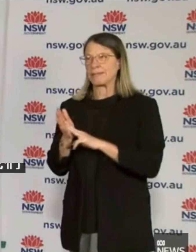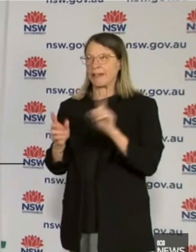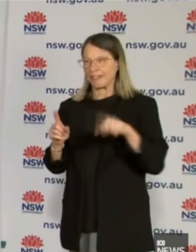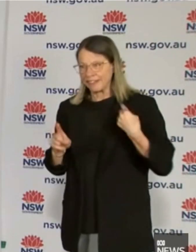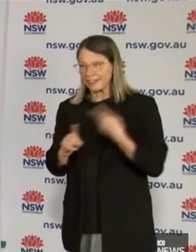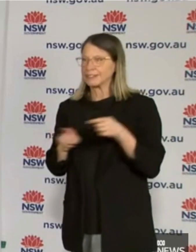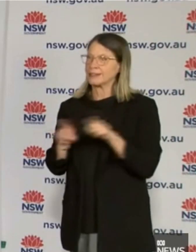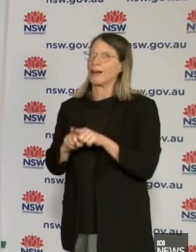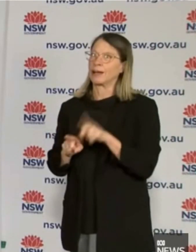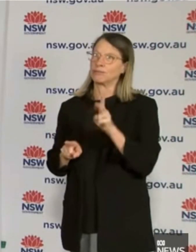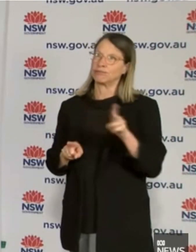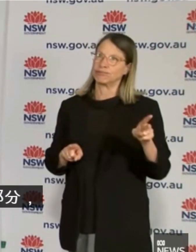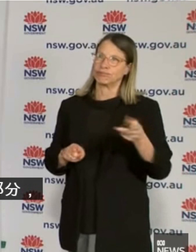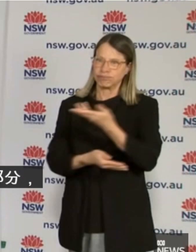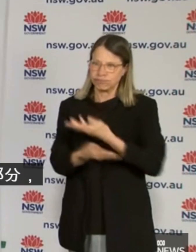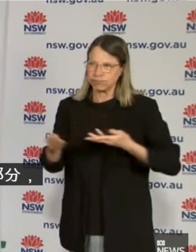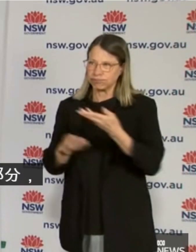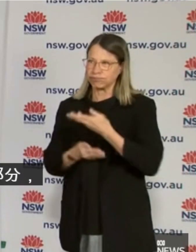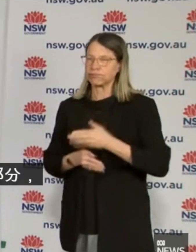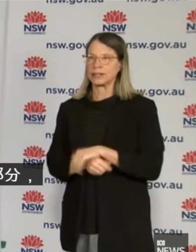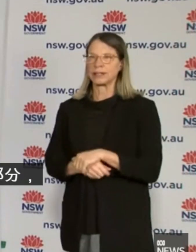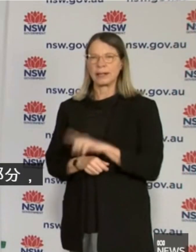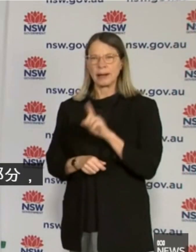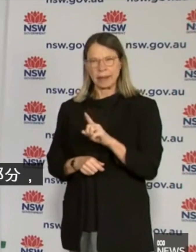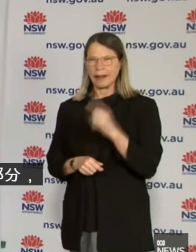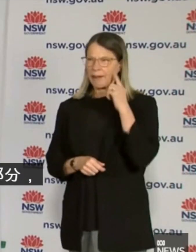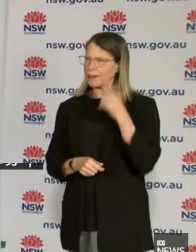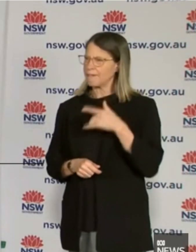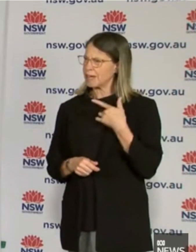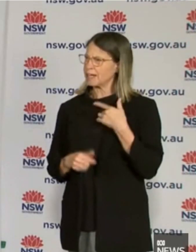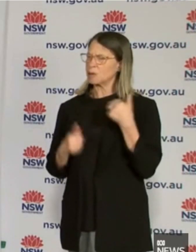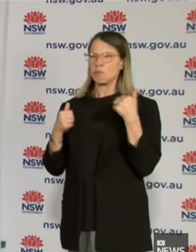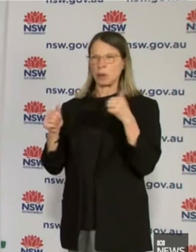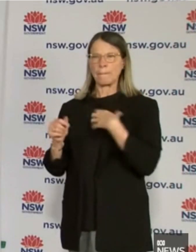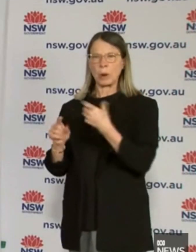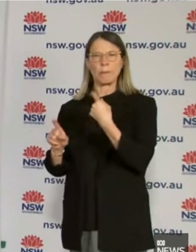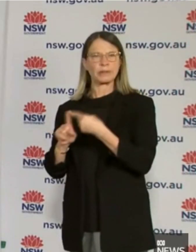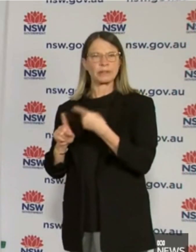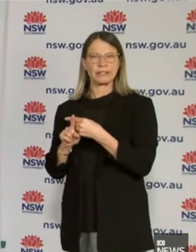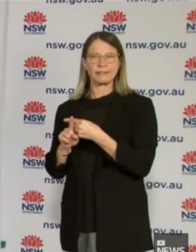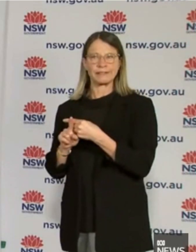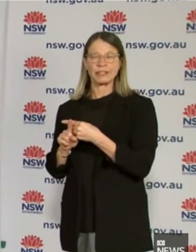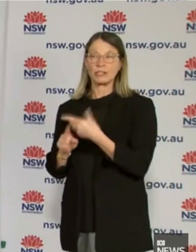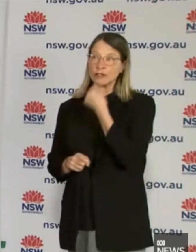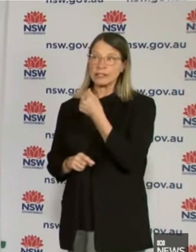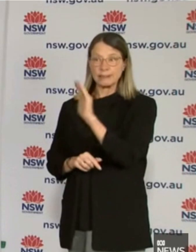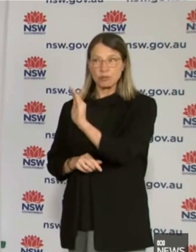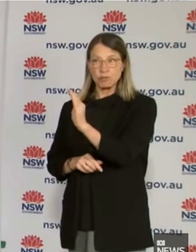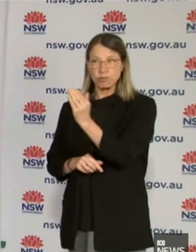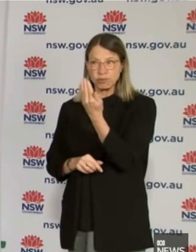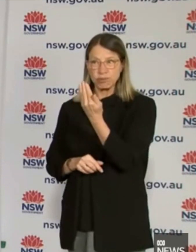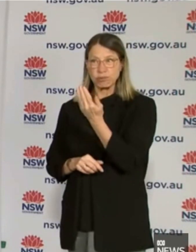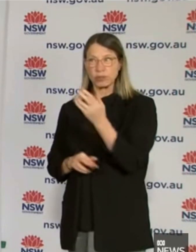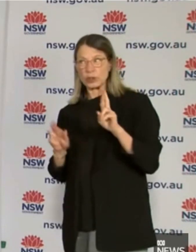positive time. It's a really positive part of the year. The best part about this is we're moving towards Christmas, and it looks as if we're all going to be